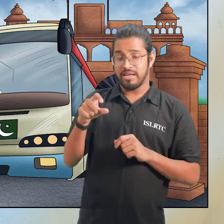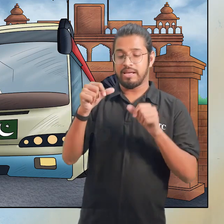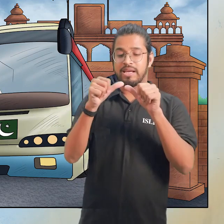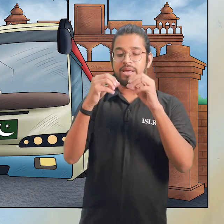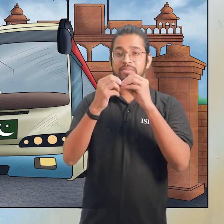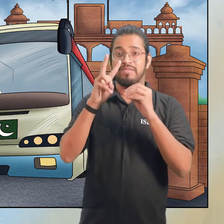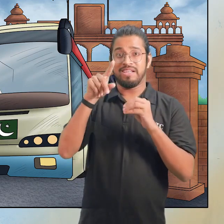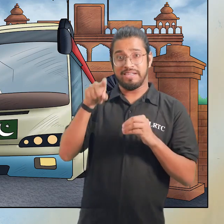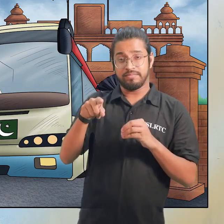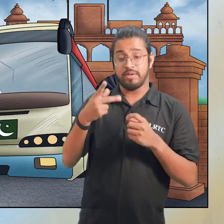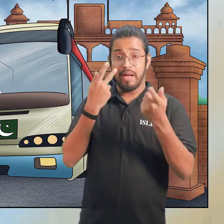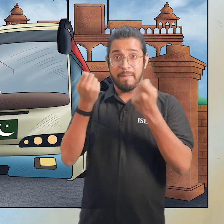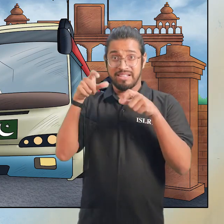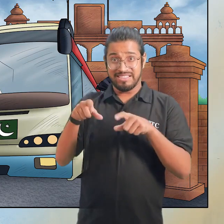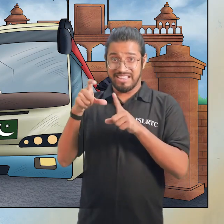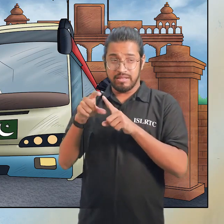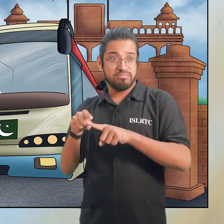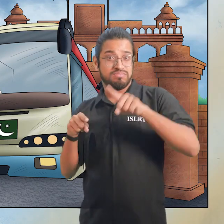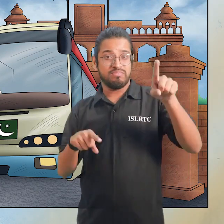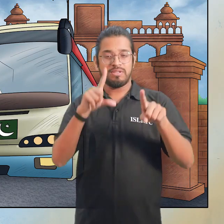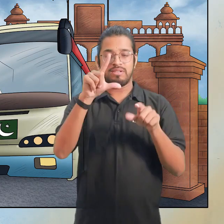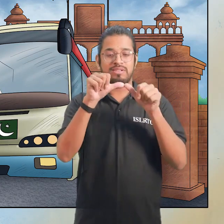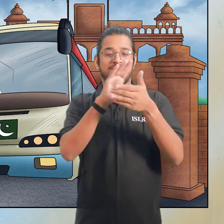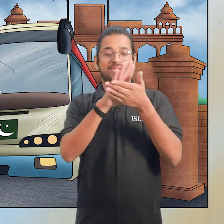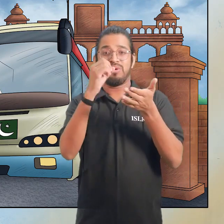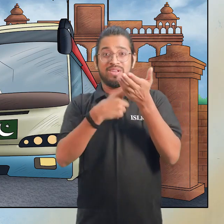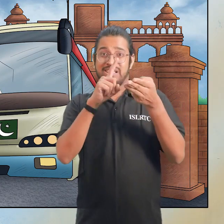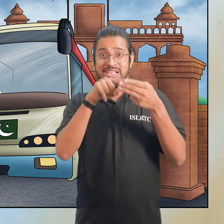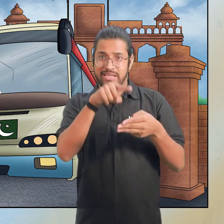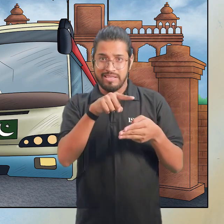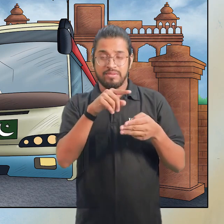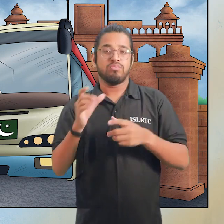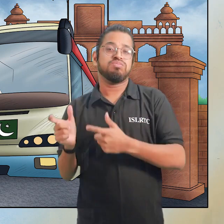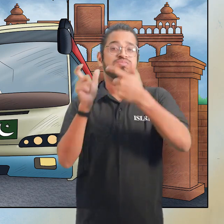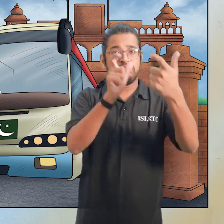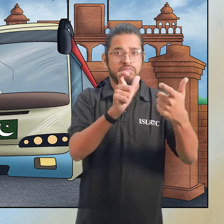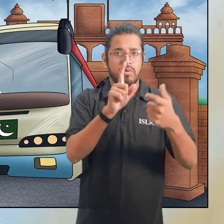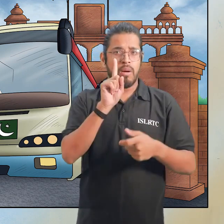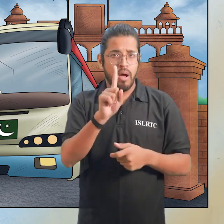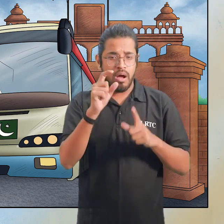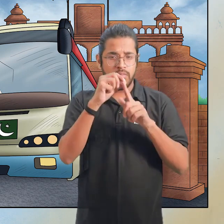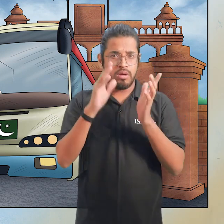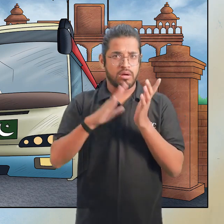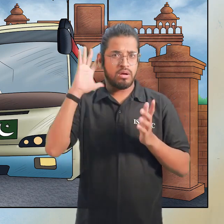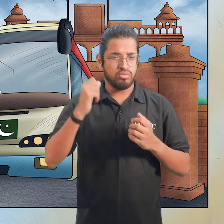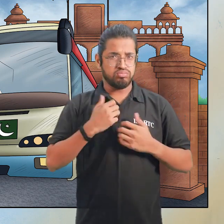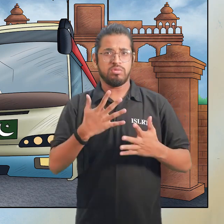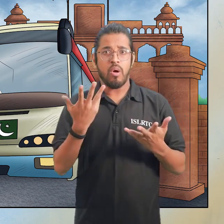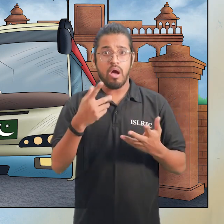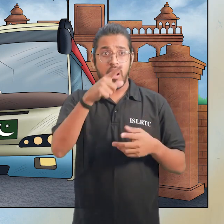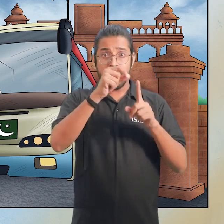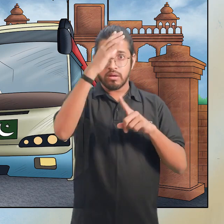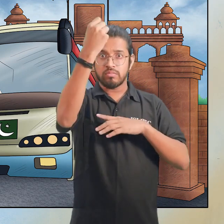in Delhi, there was shock at Pakistan's betrayal after the Prime Minister Atal Bihari